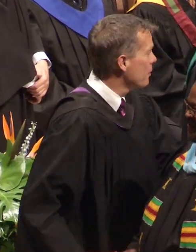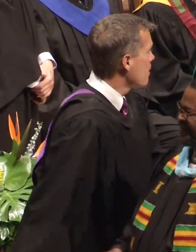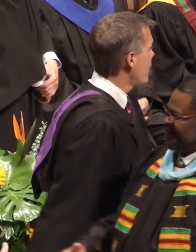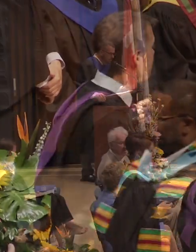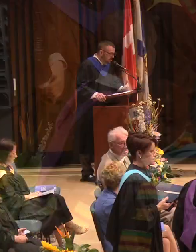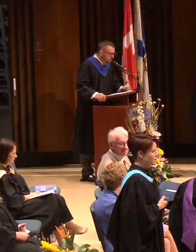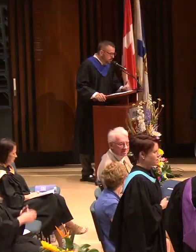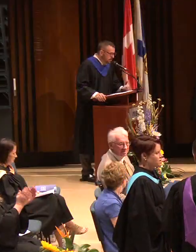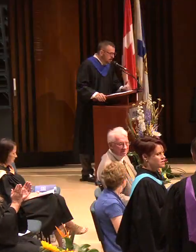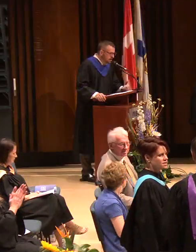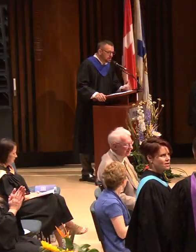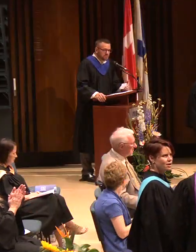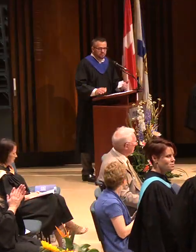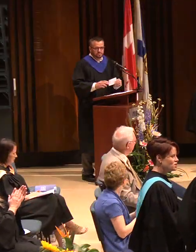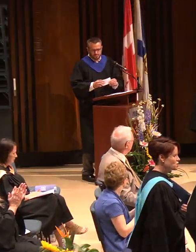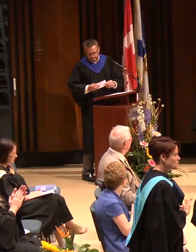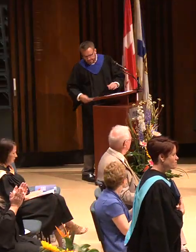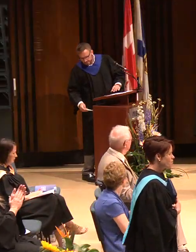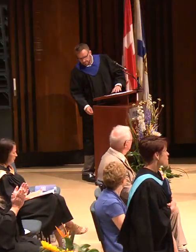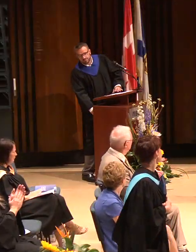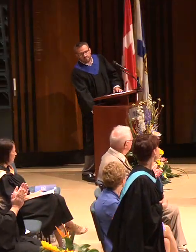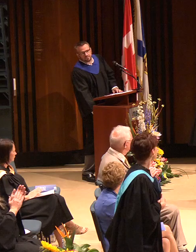Sarah Donovan with honors.